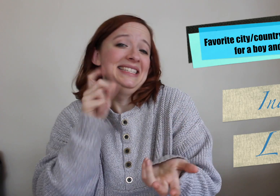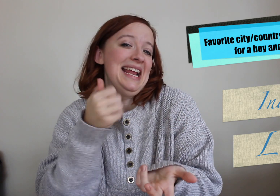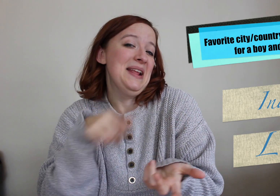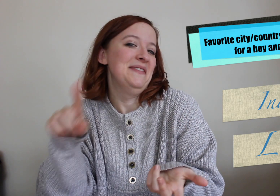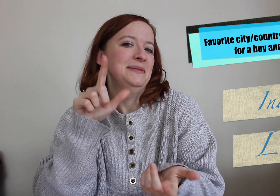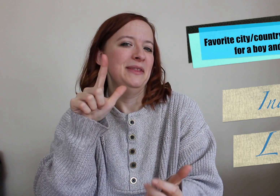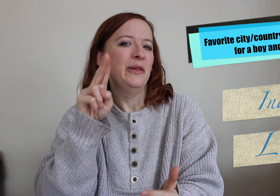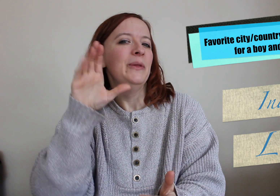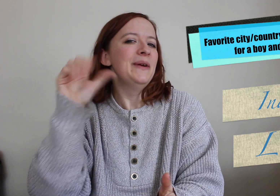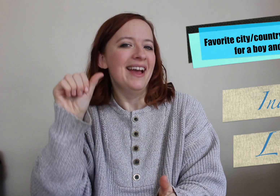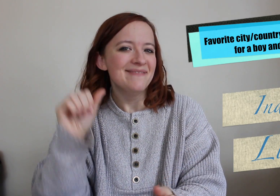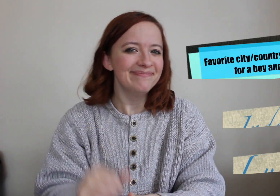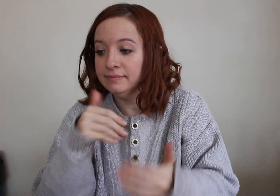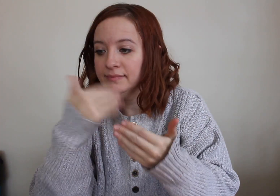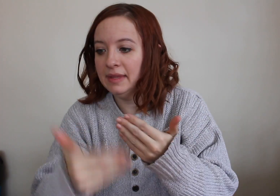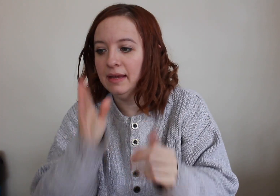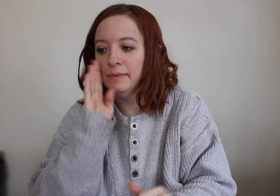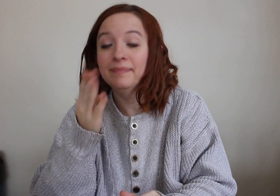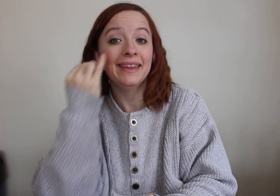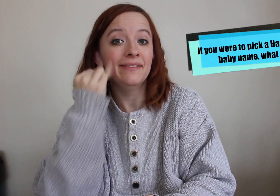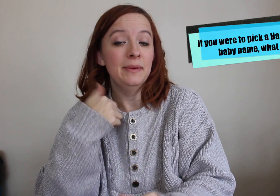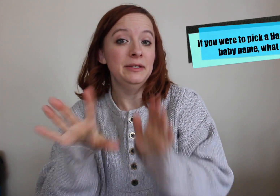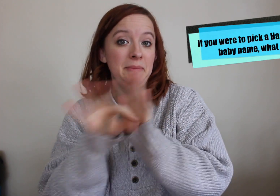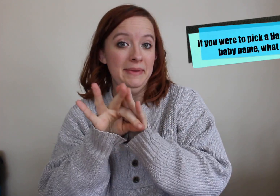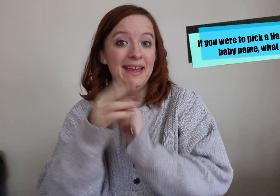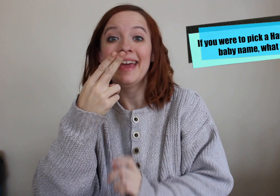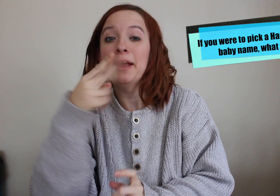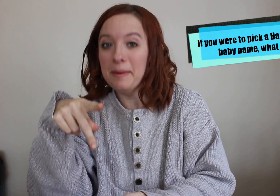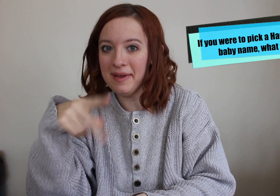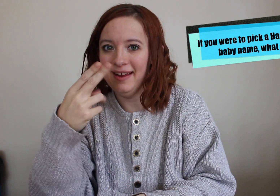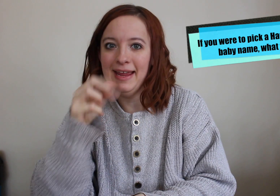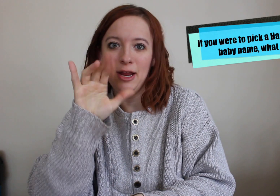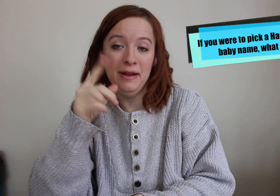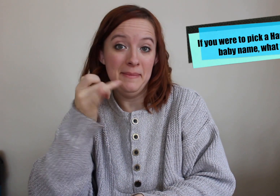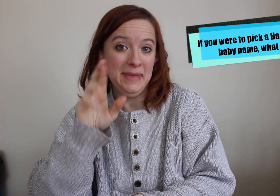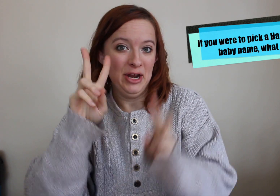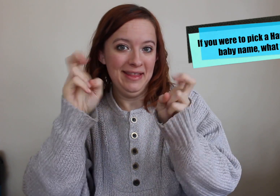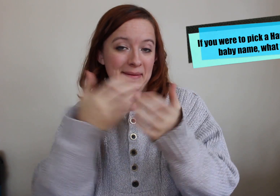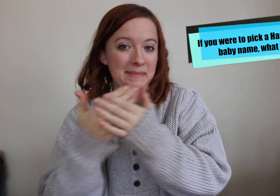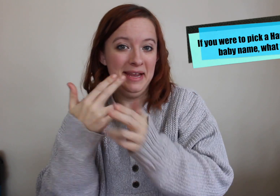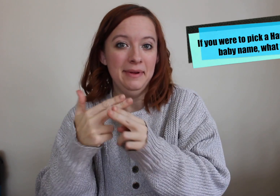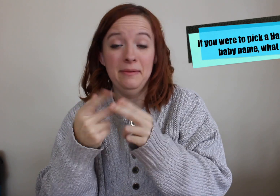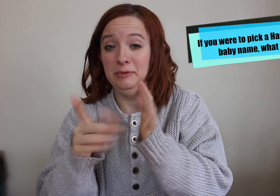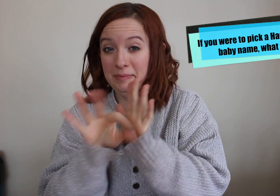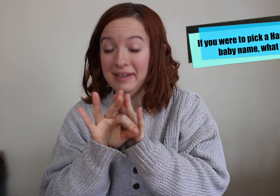man, So any of those I could see as a Luca. Next is if you had to pick a Harry Potter themed baby name, what would it